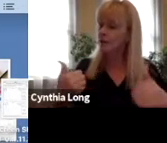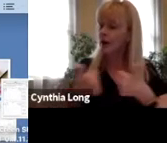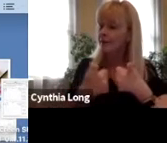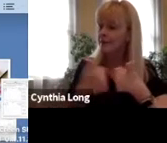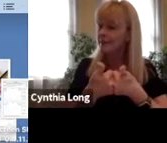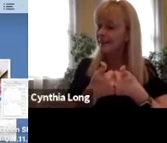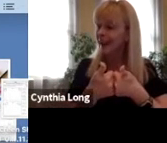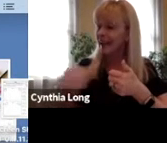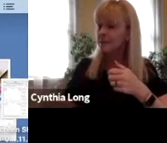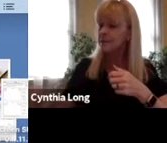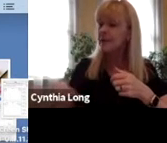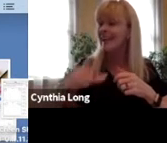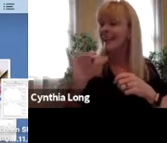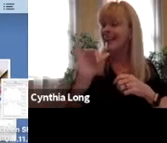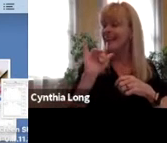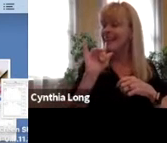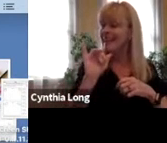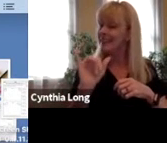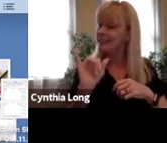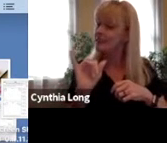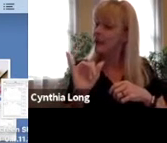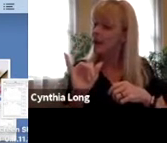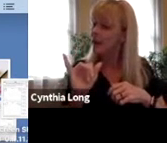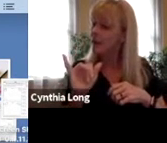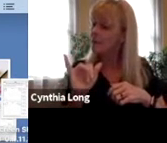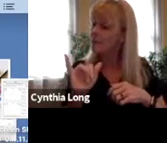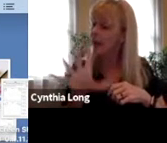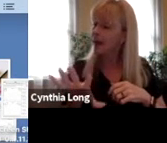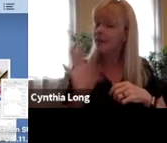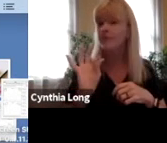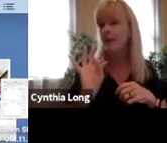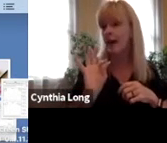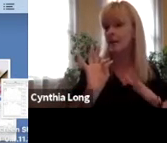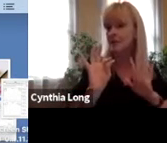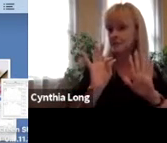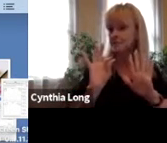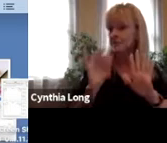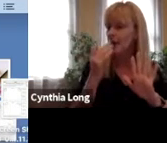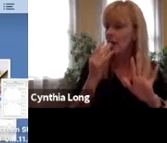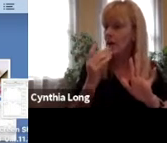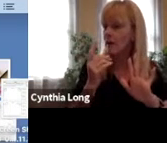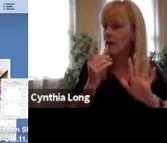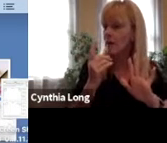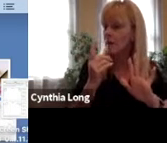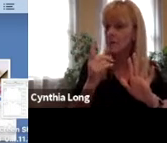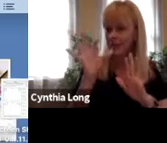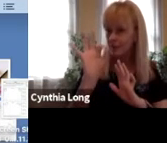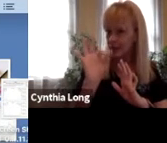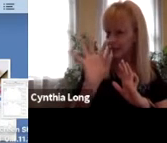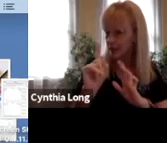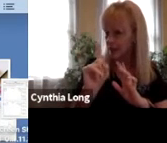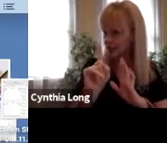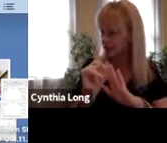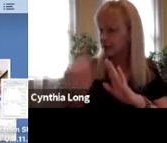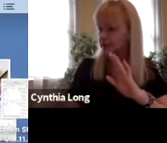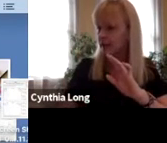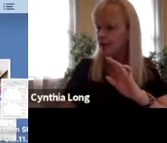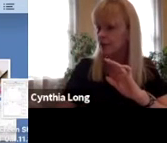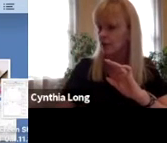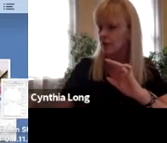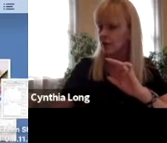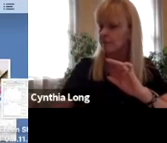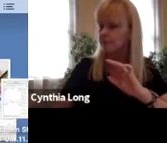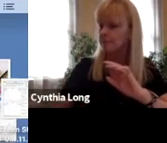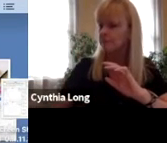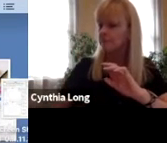Okay, and we also have some games. This, I have found, I'm going to give you a hint here in just a